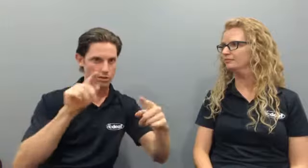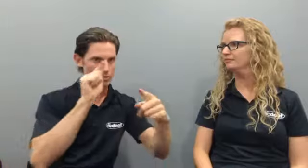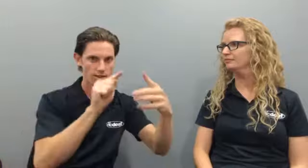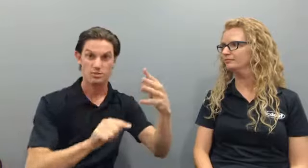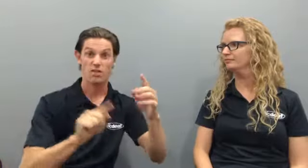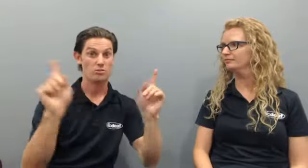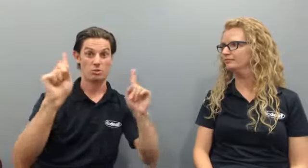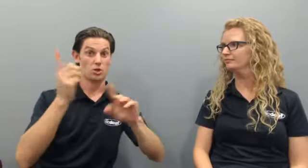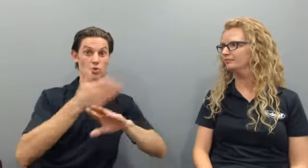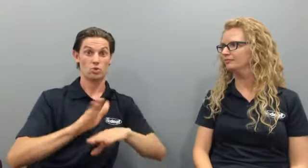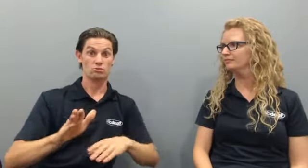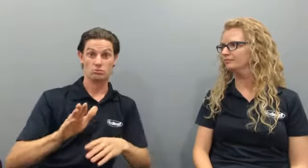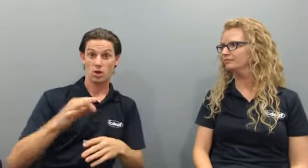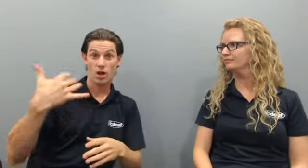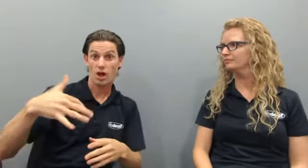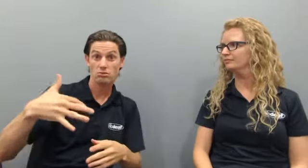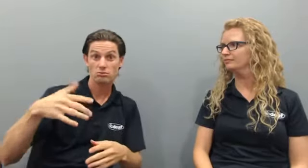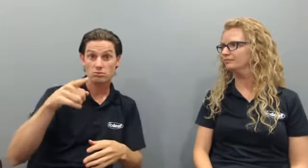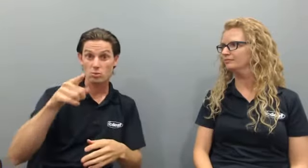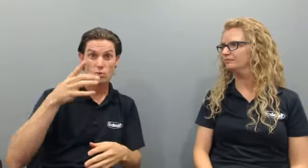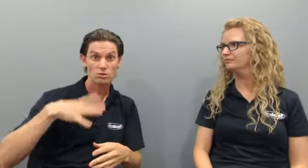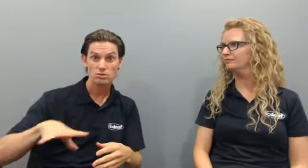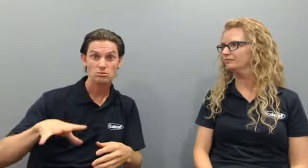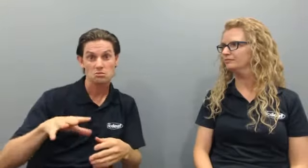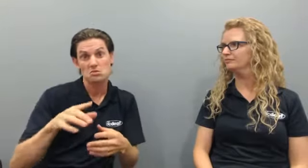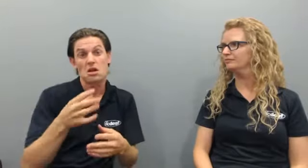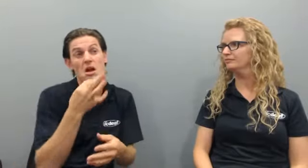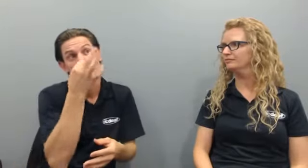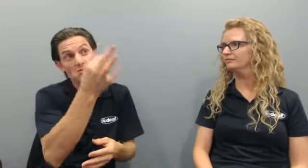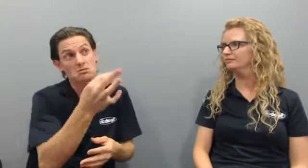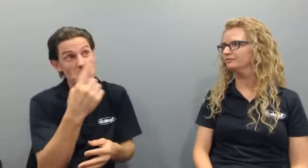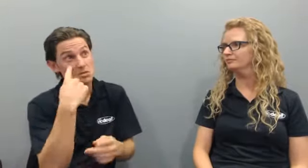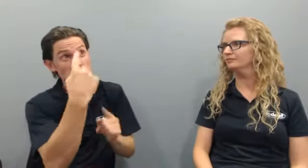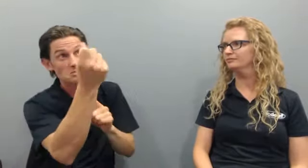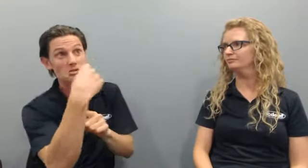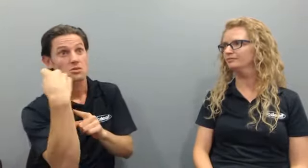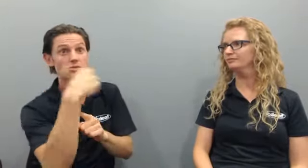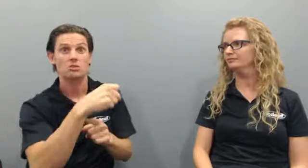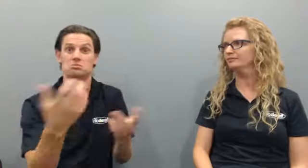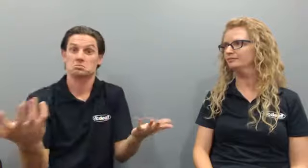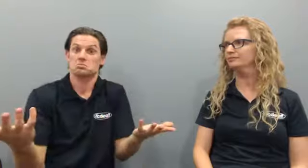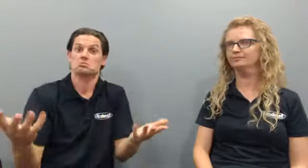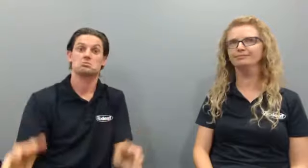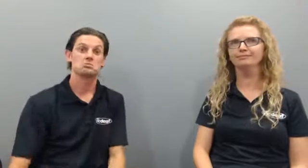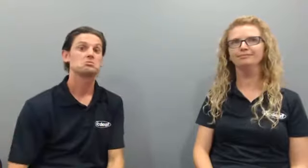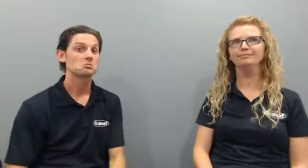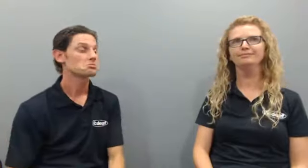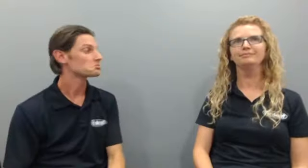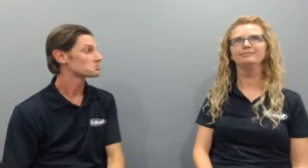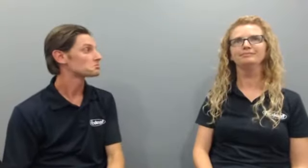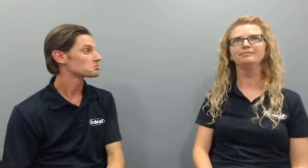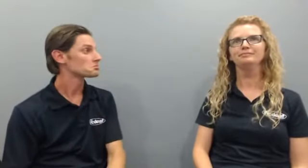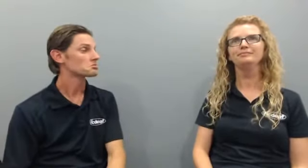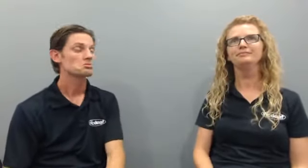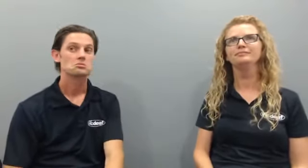and then we'll know exactly what we can use it for and what we can't use NDIS funds for. So there's absolutely no harm in asking. The worst they can